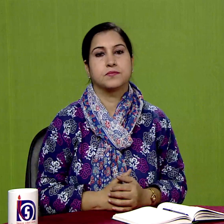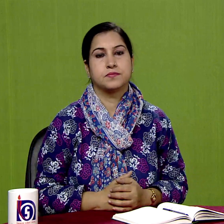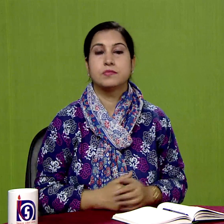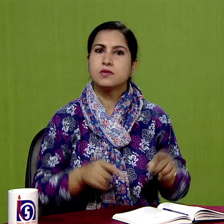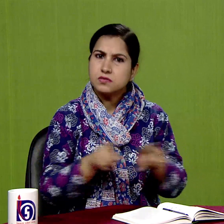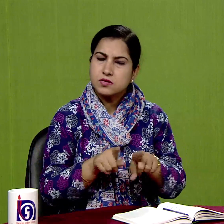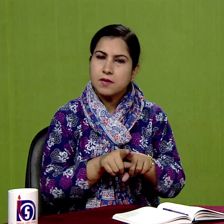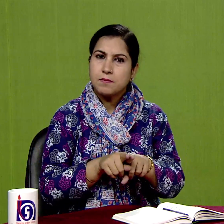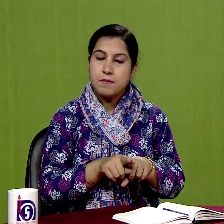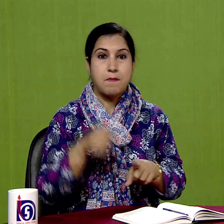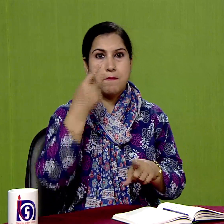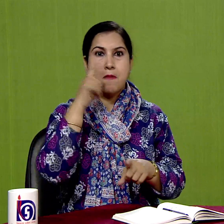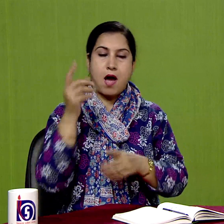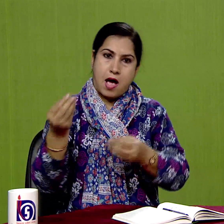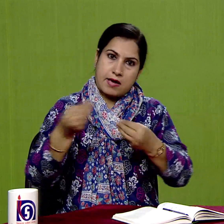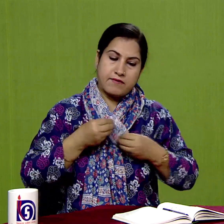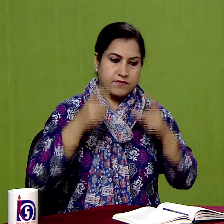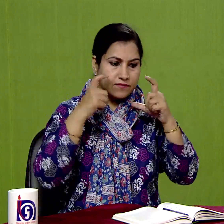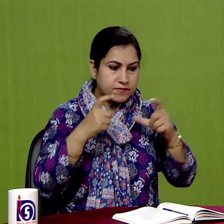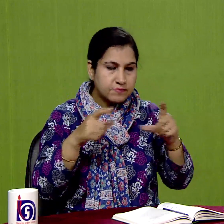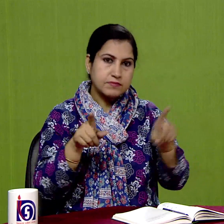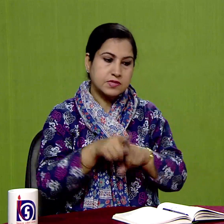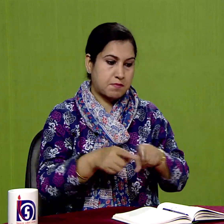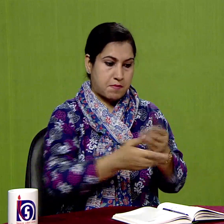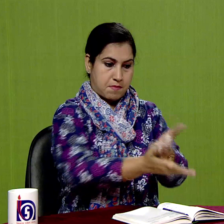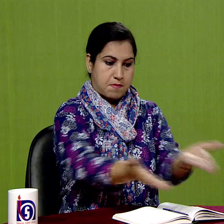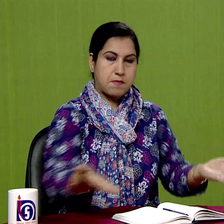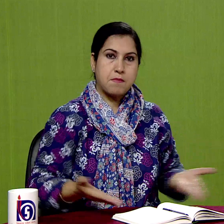Just as a mother takes care of her children.